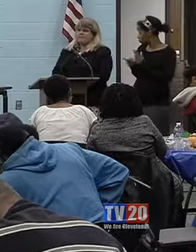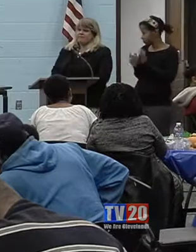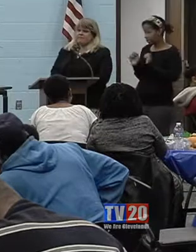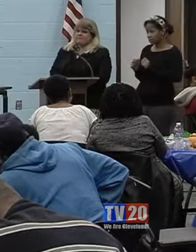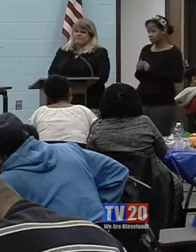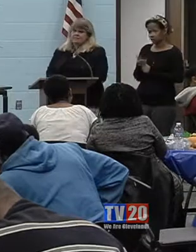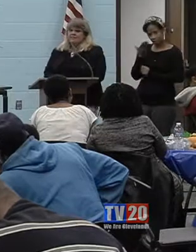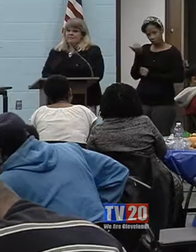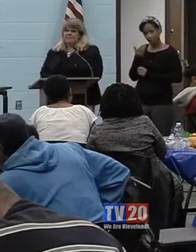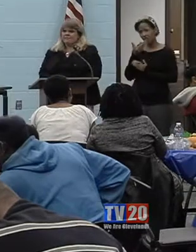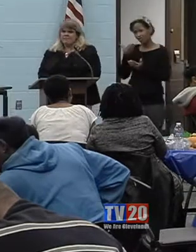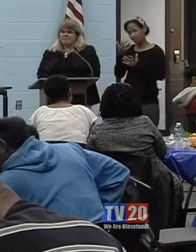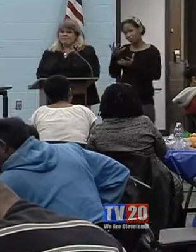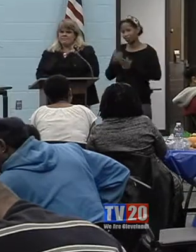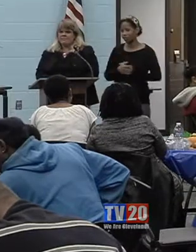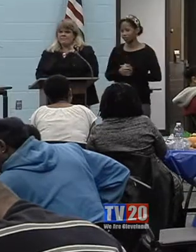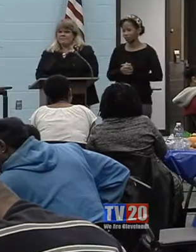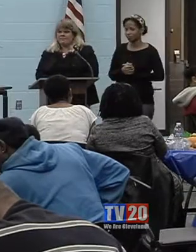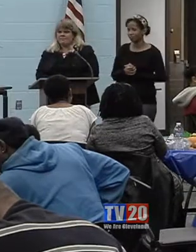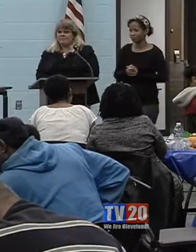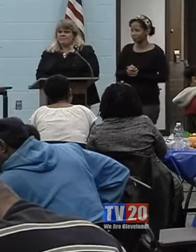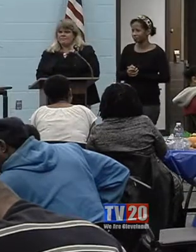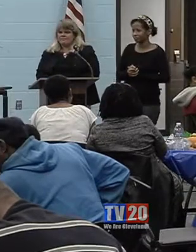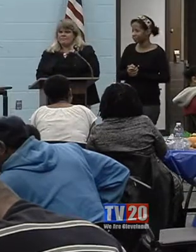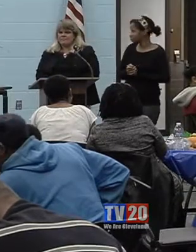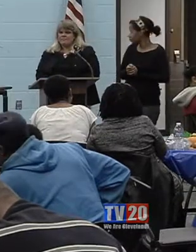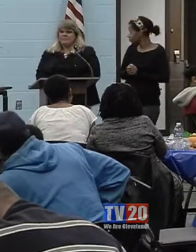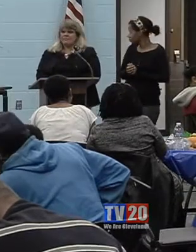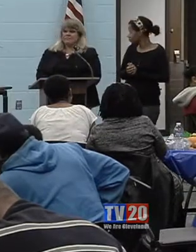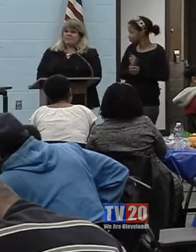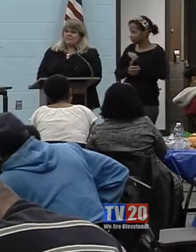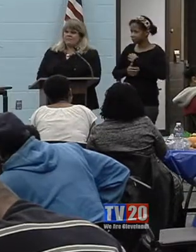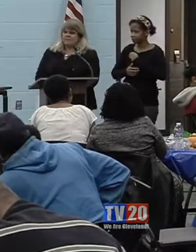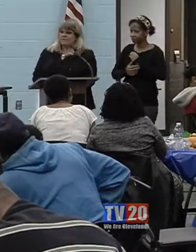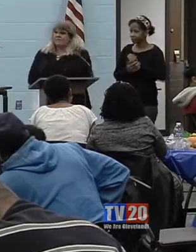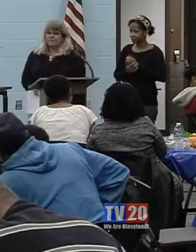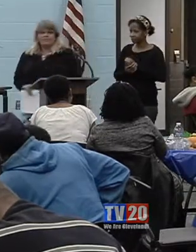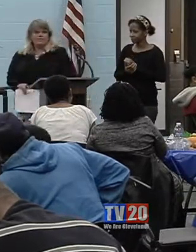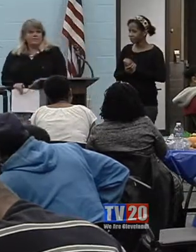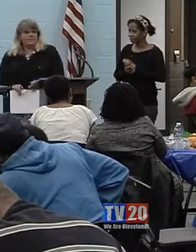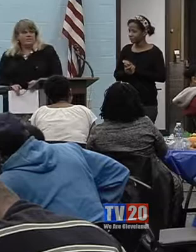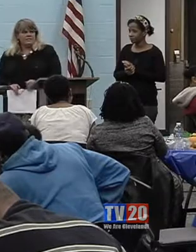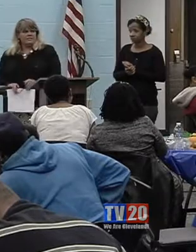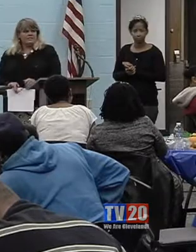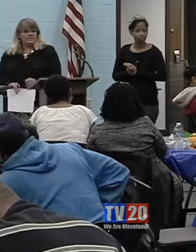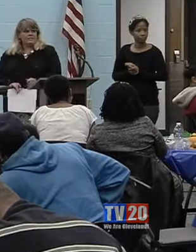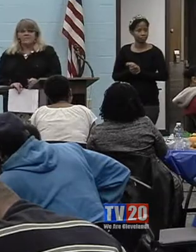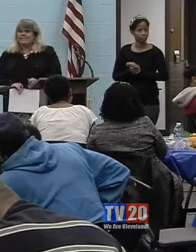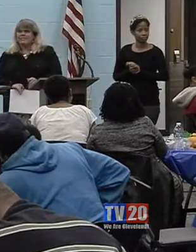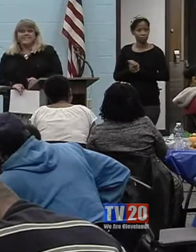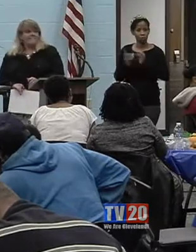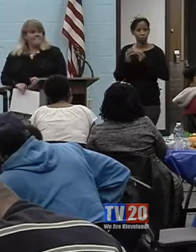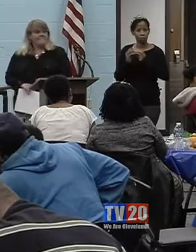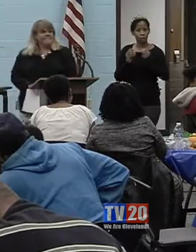I forgot all about that. I forgot all about that, but we should do that. That's important. Yeah, to piggyback off of what he said, that's so